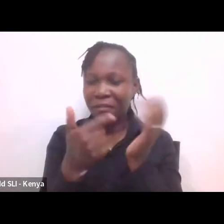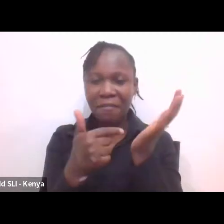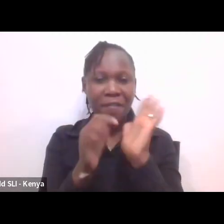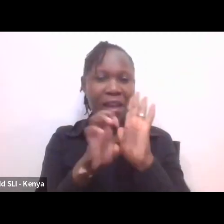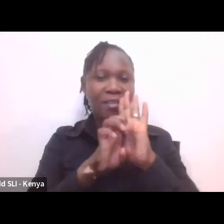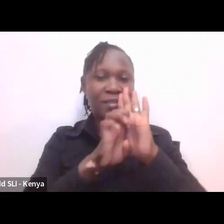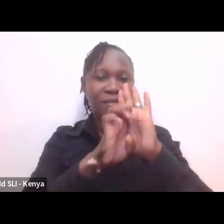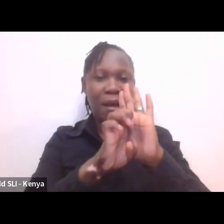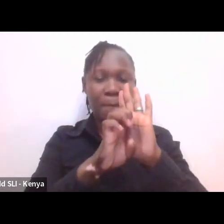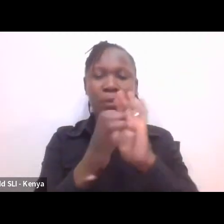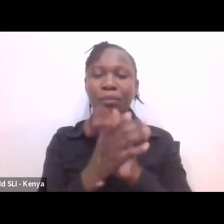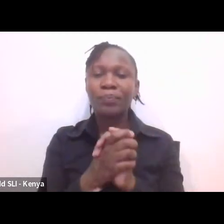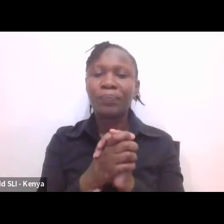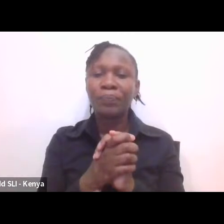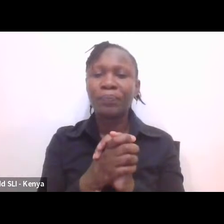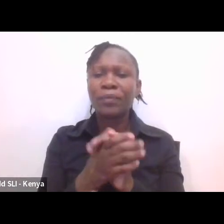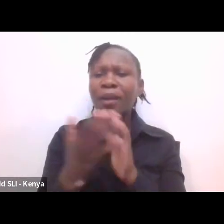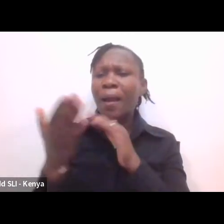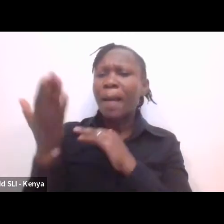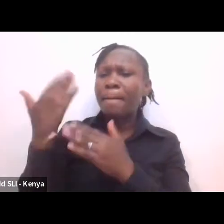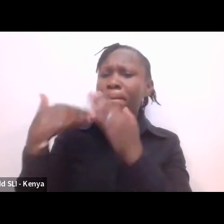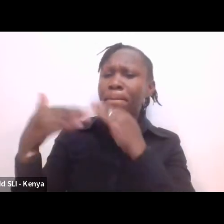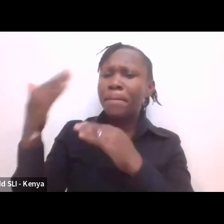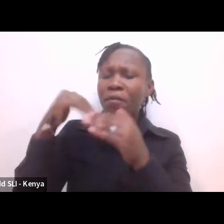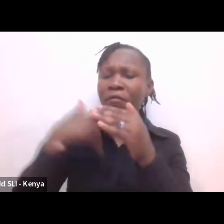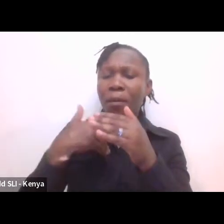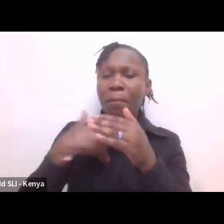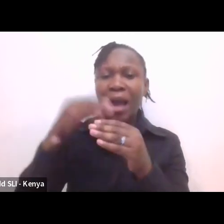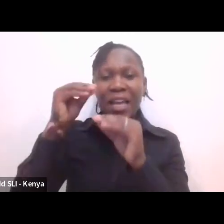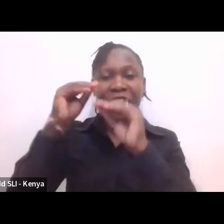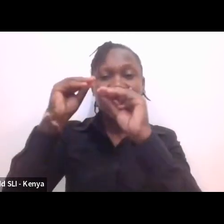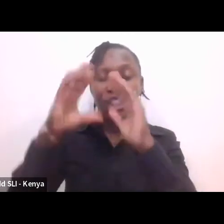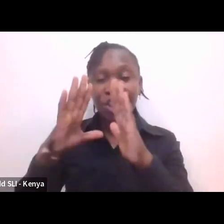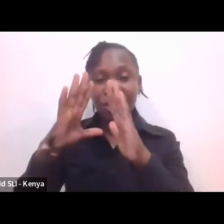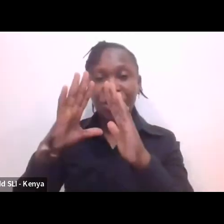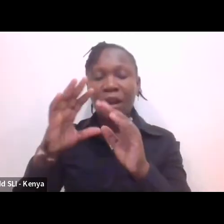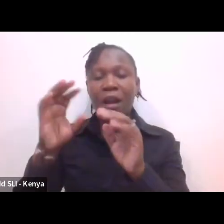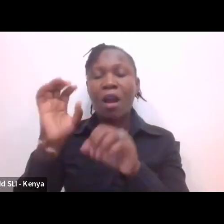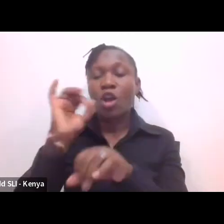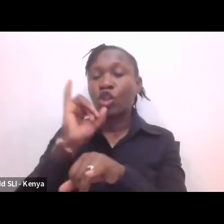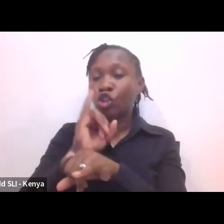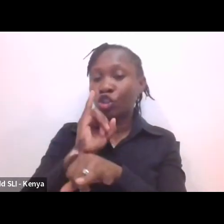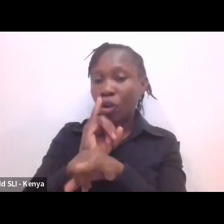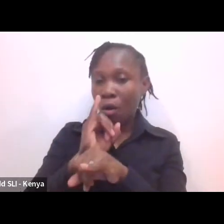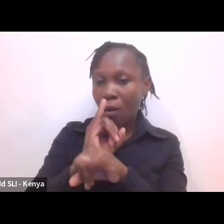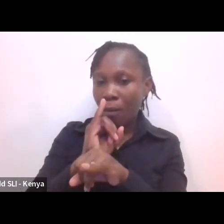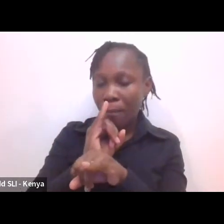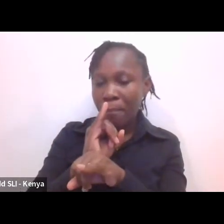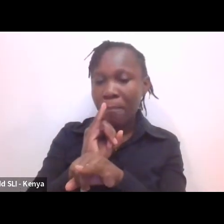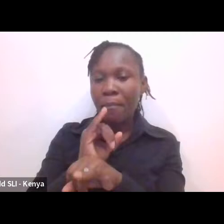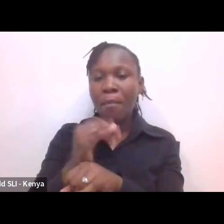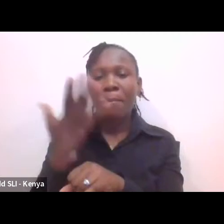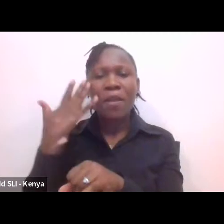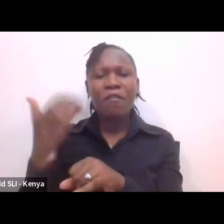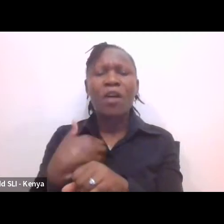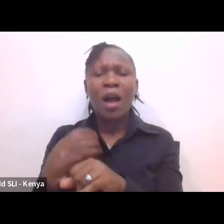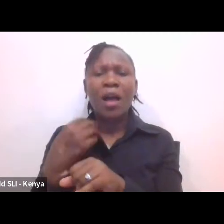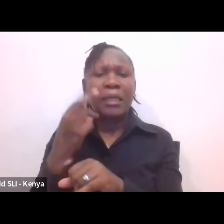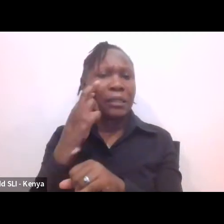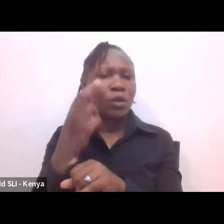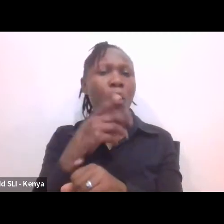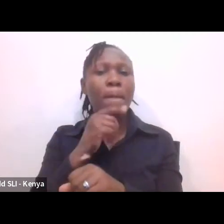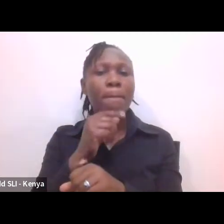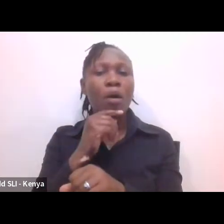Early in my teaching career in an inclusive mainstream school was a boy aged 14,